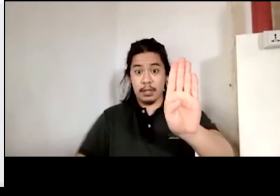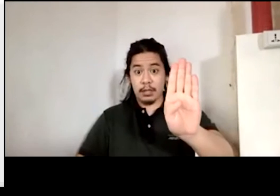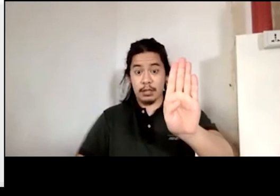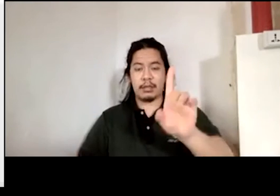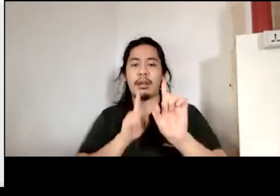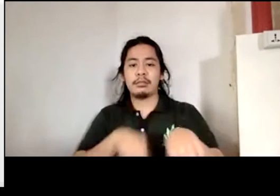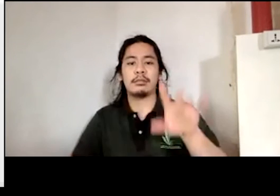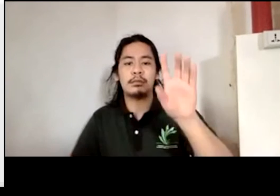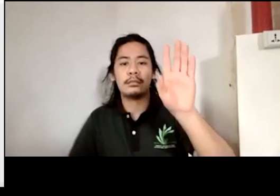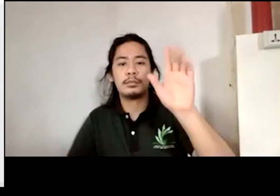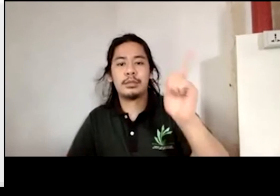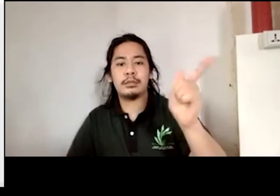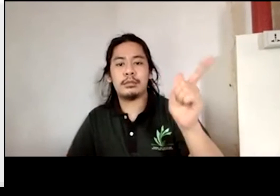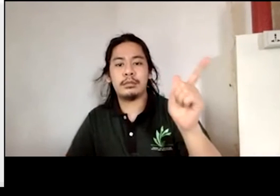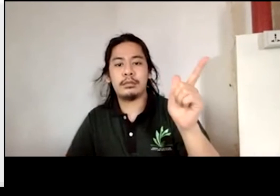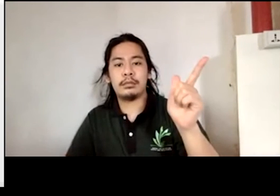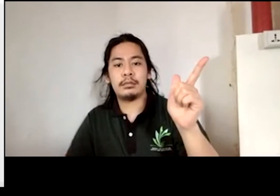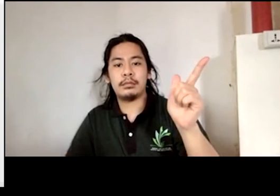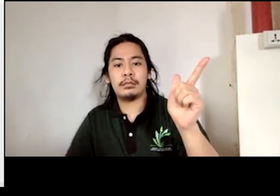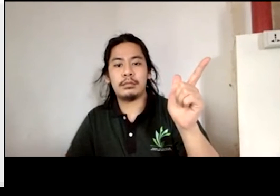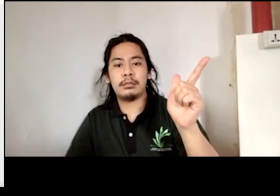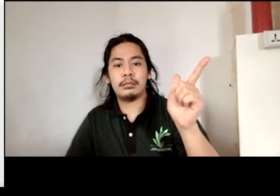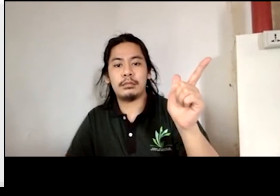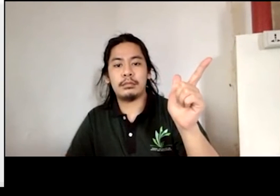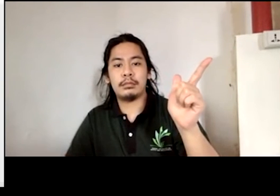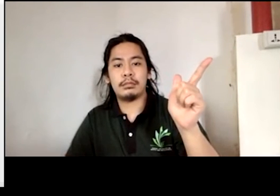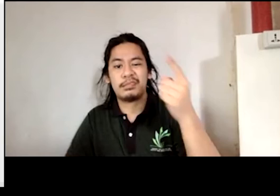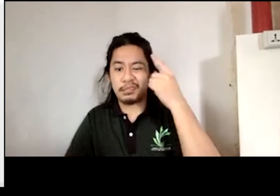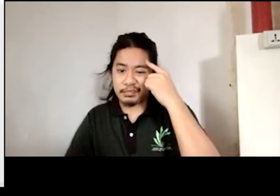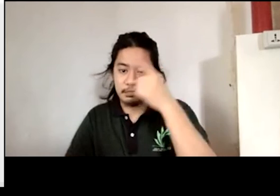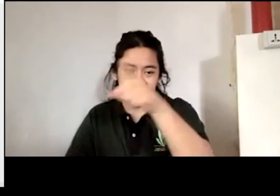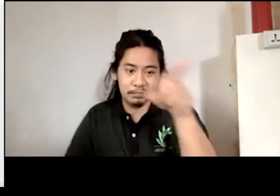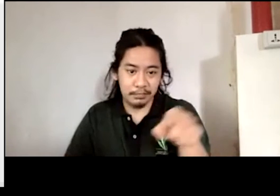And then B could be 20.